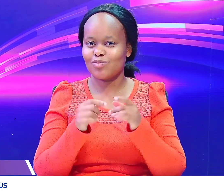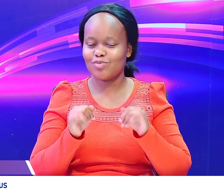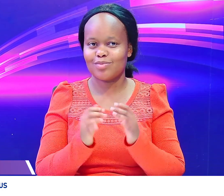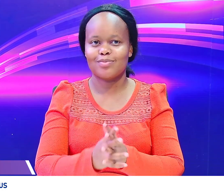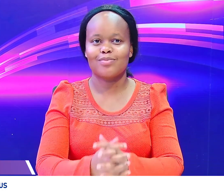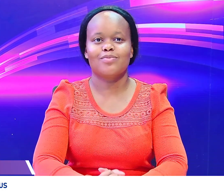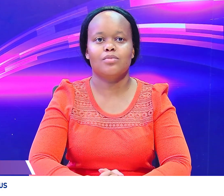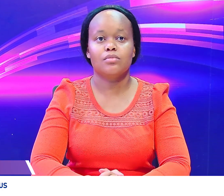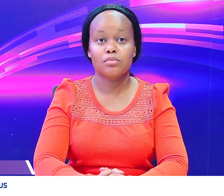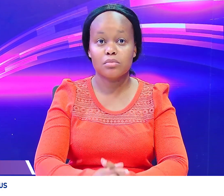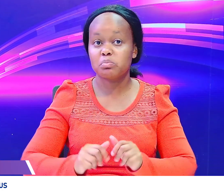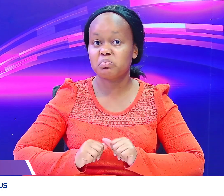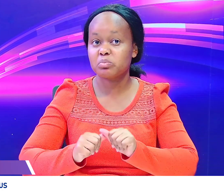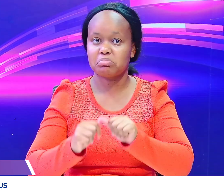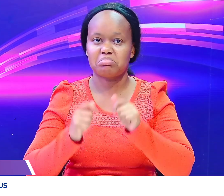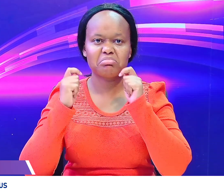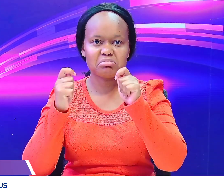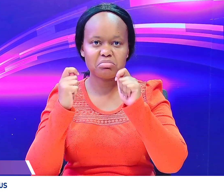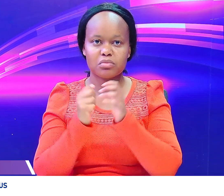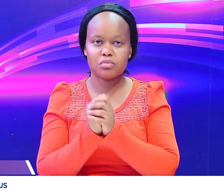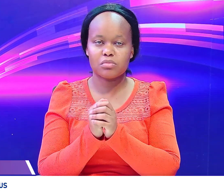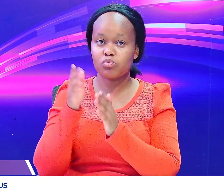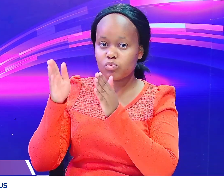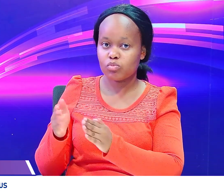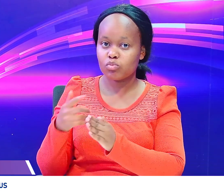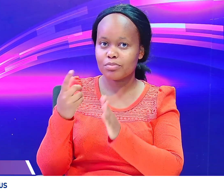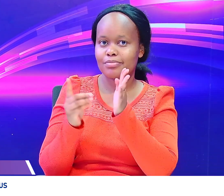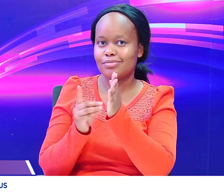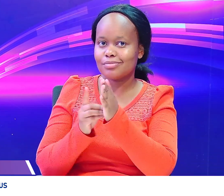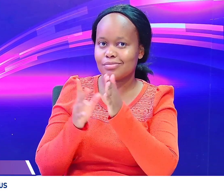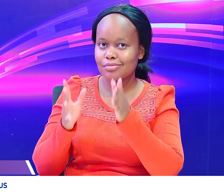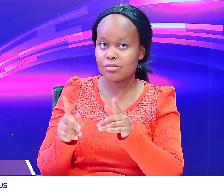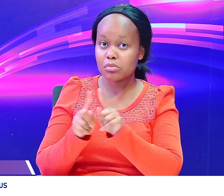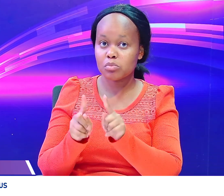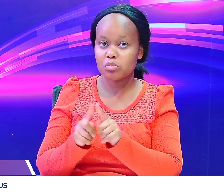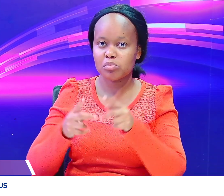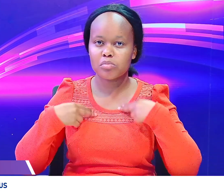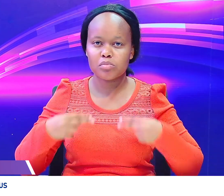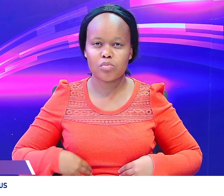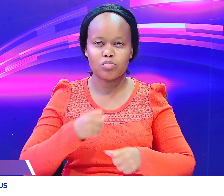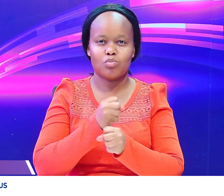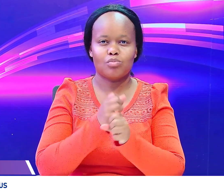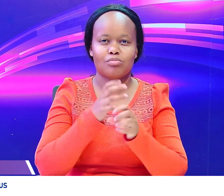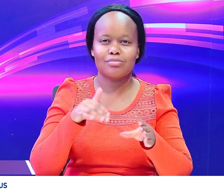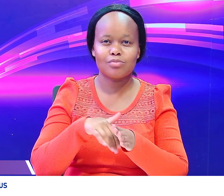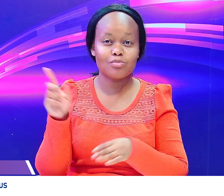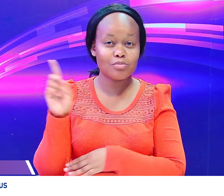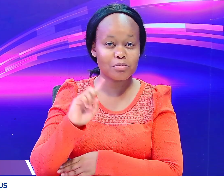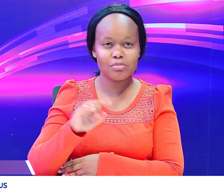is Wanjangede. On to our first news. The ongoing strike by doctors and health workers in Nairobi County